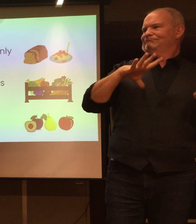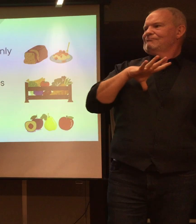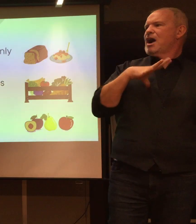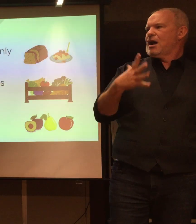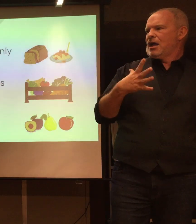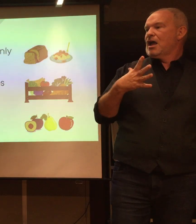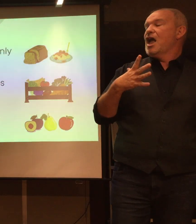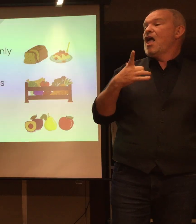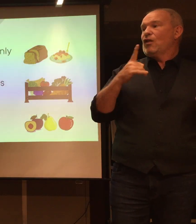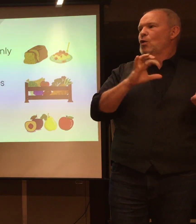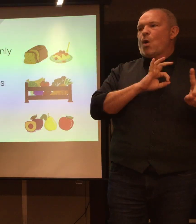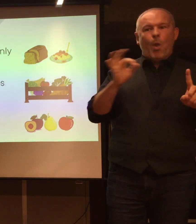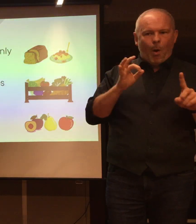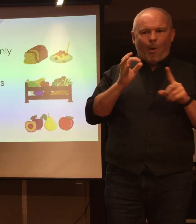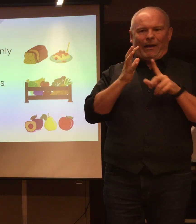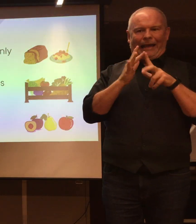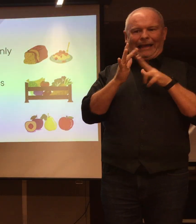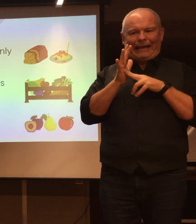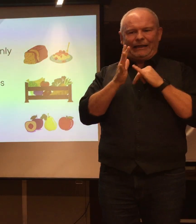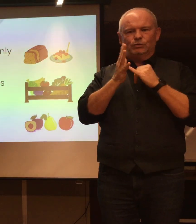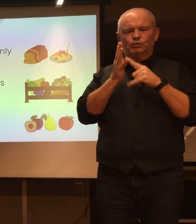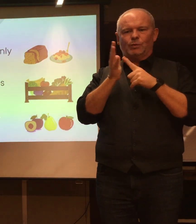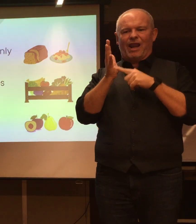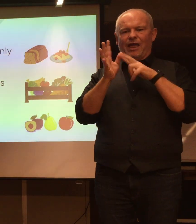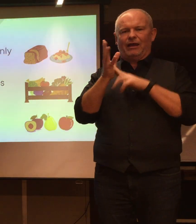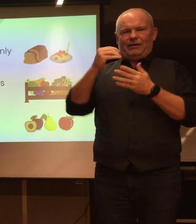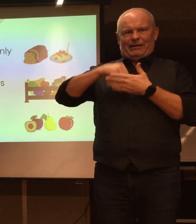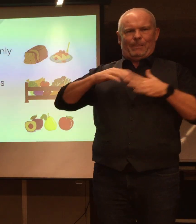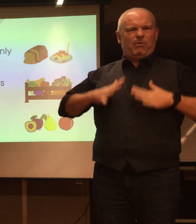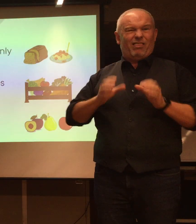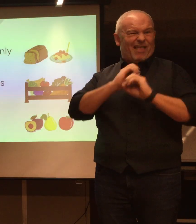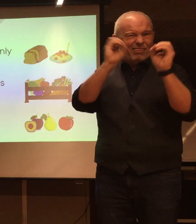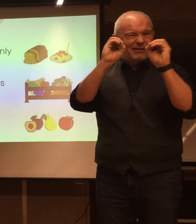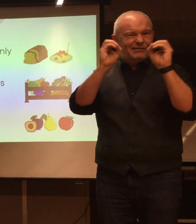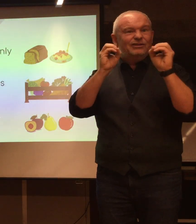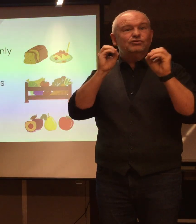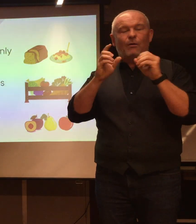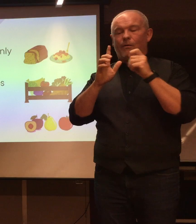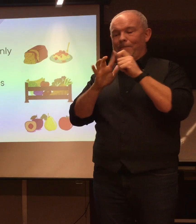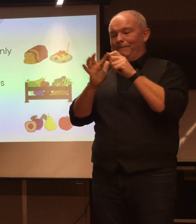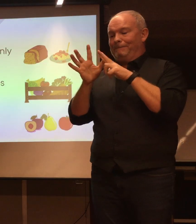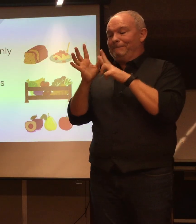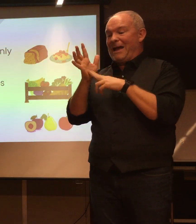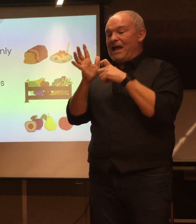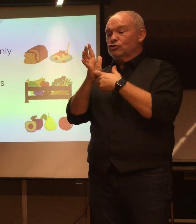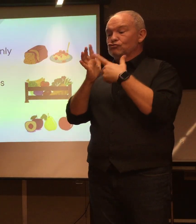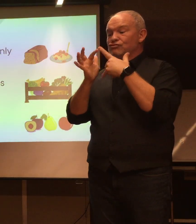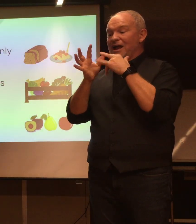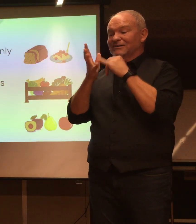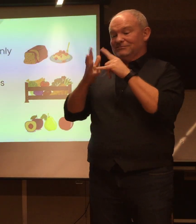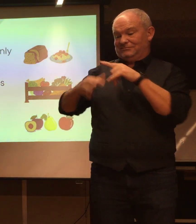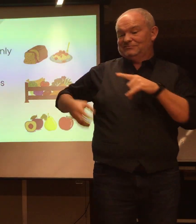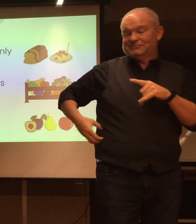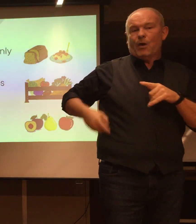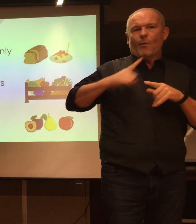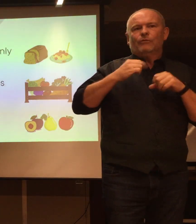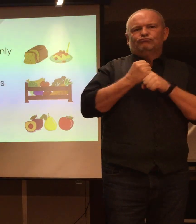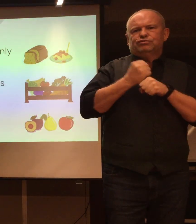don't have any insulin at all. So the pancreas will produce the